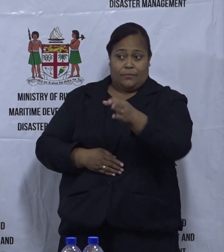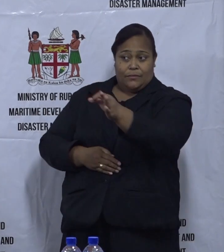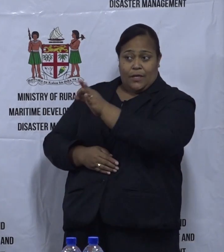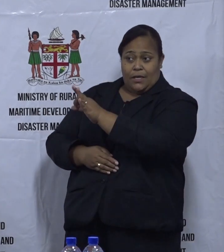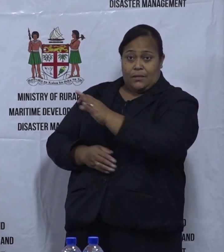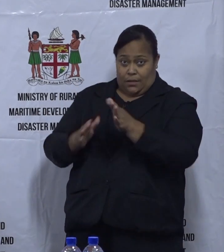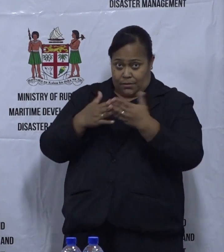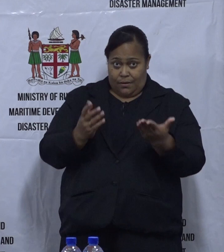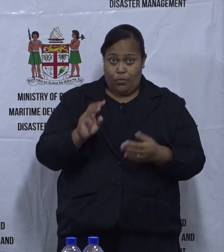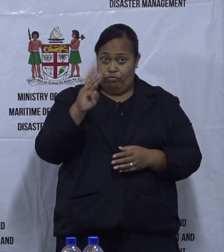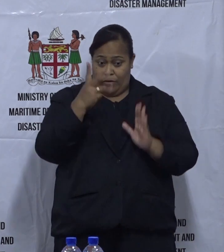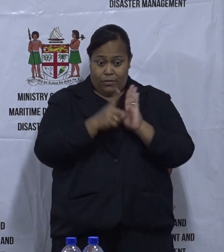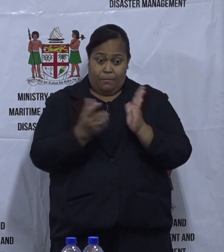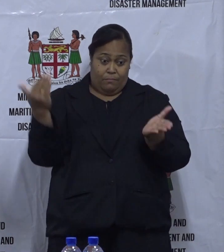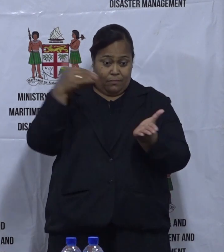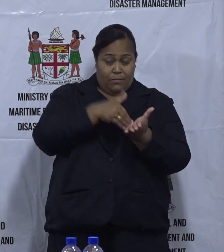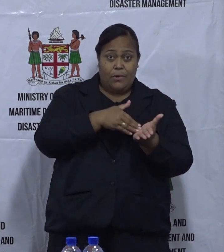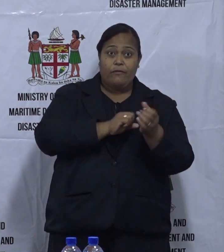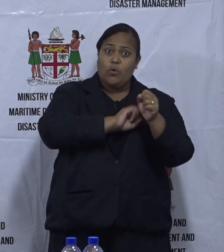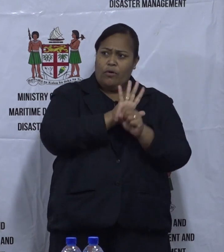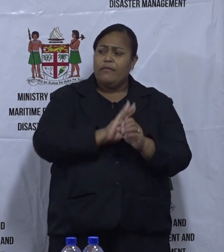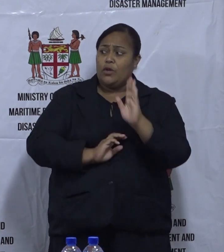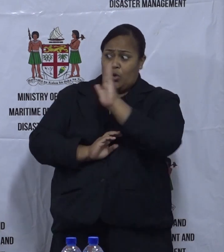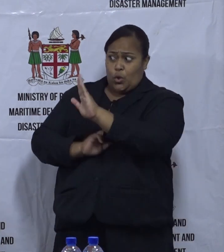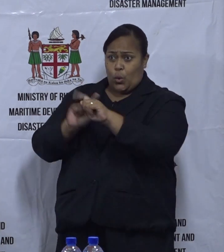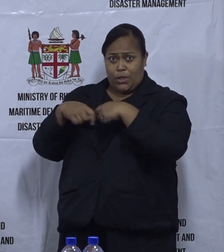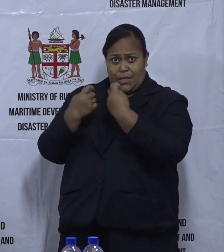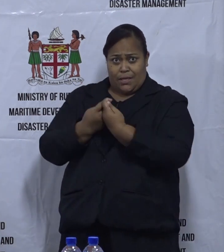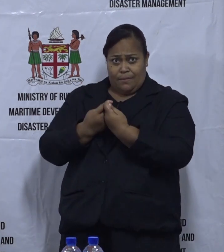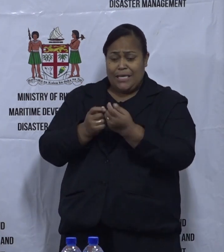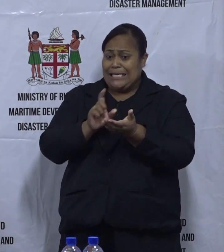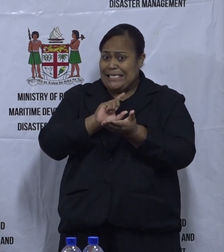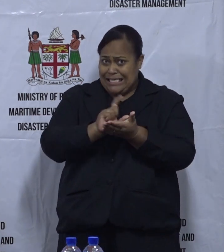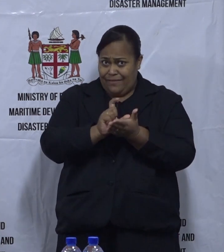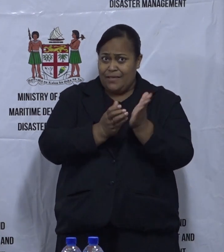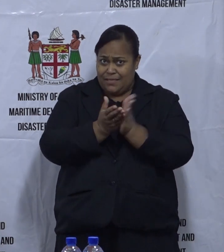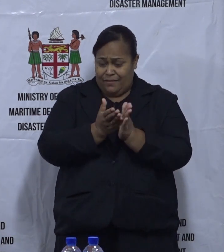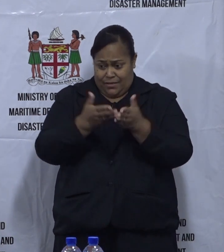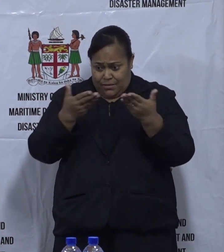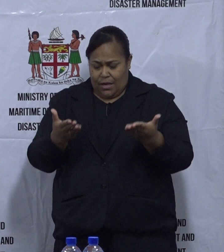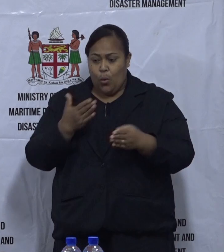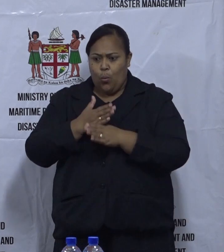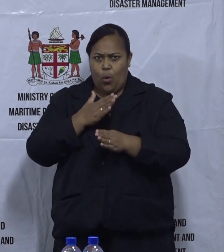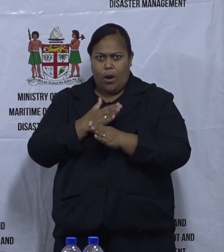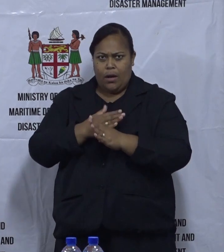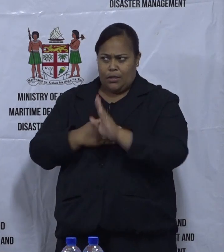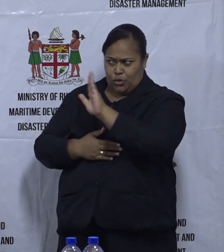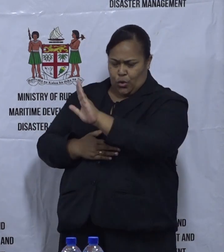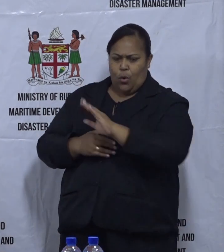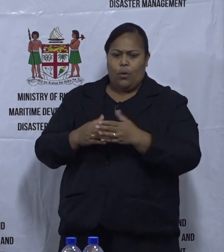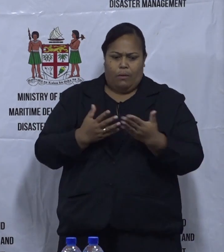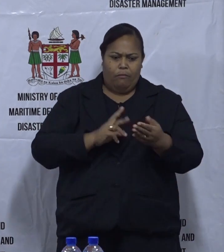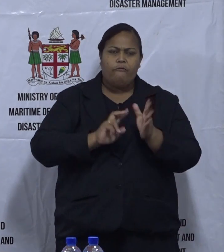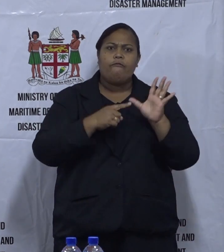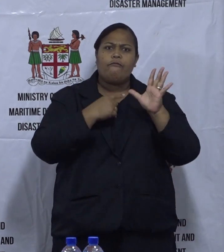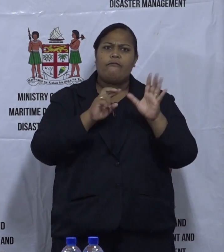of the third wave, your team, your staff, the civil servants who are now coming under your operations to be running COVID